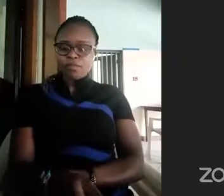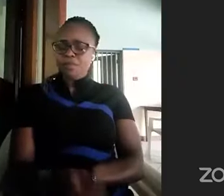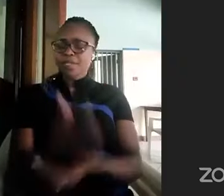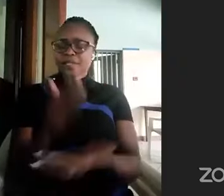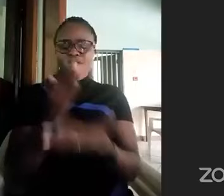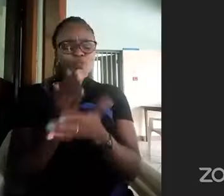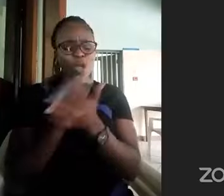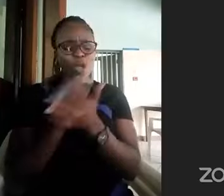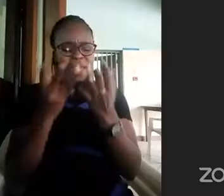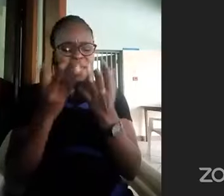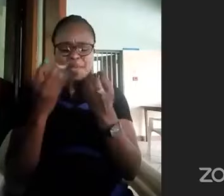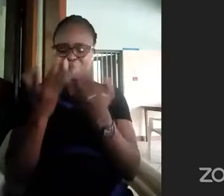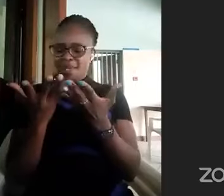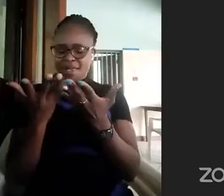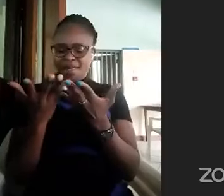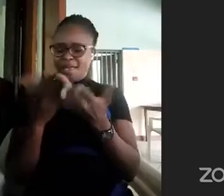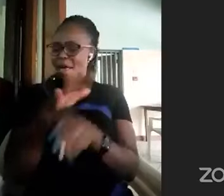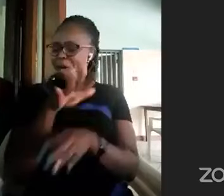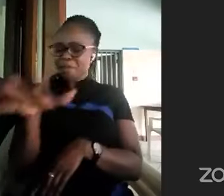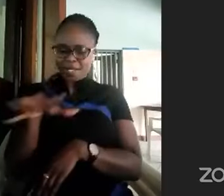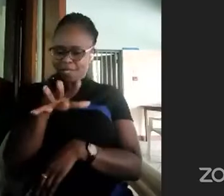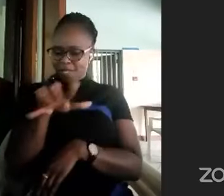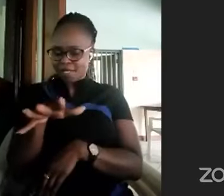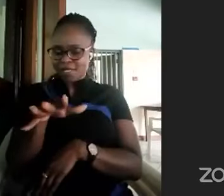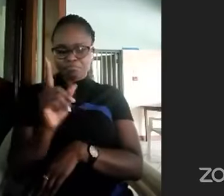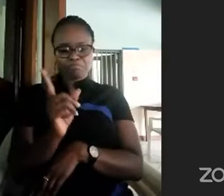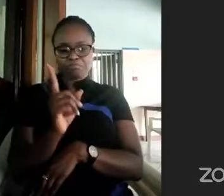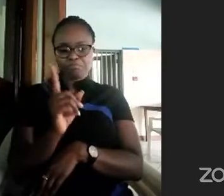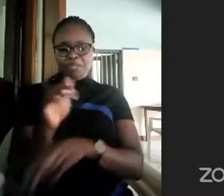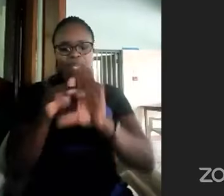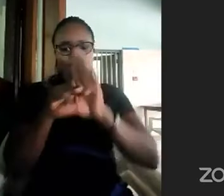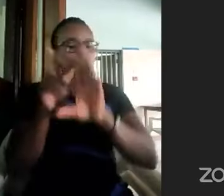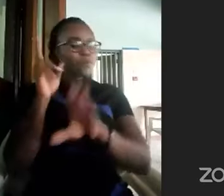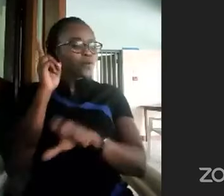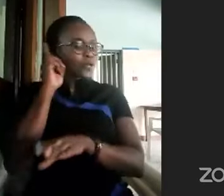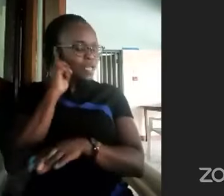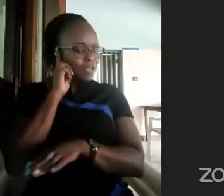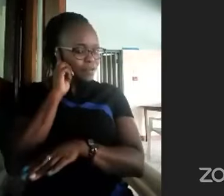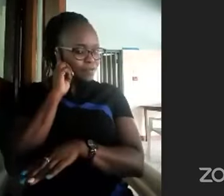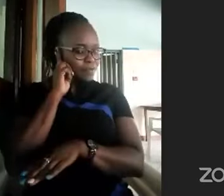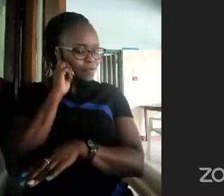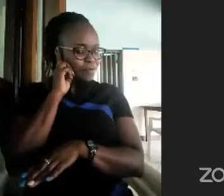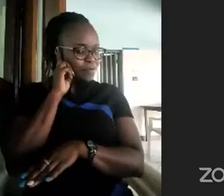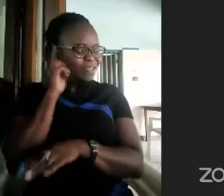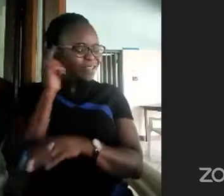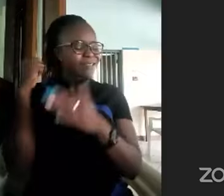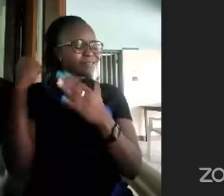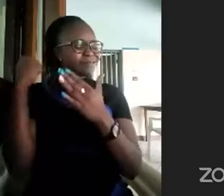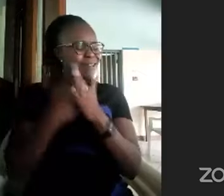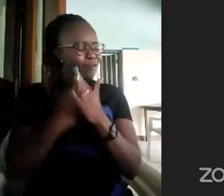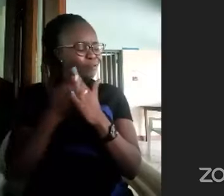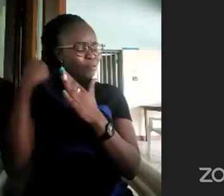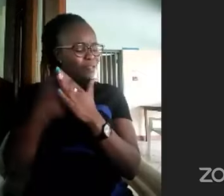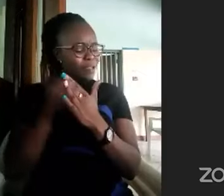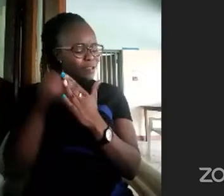like deaf and hard of hearing individuals struggle to access information about sexual reproductive health. This is because